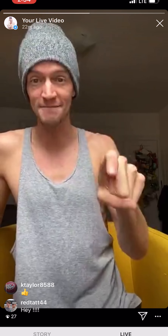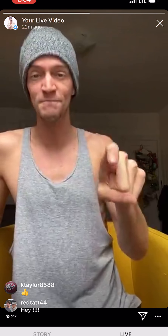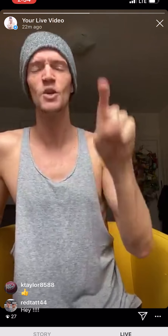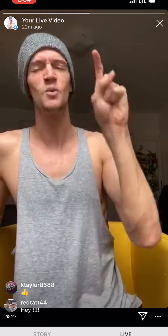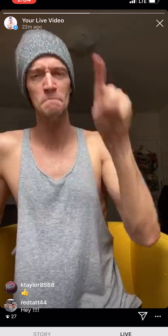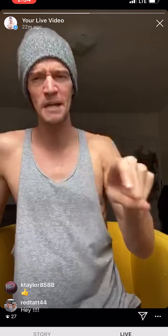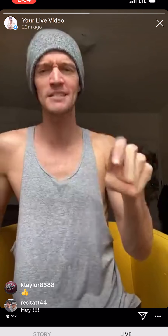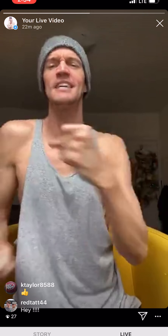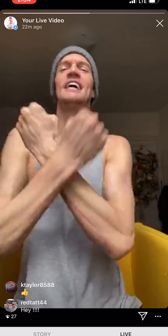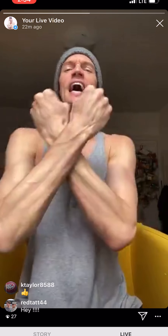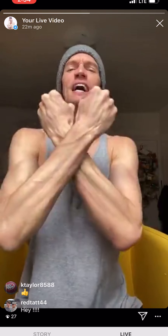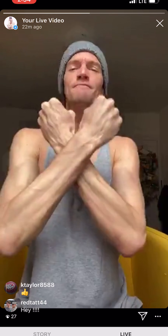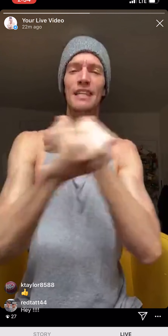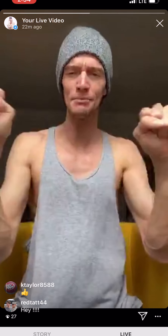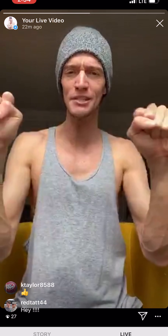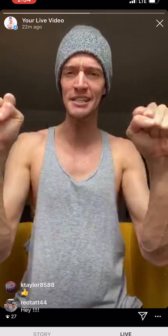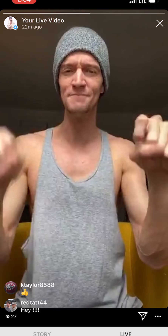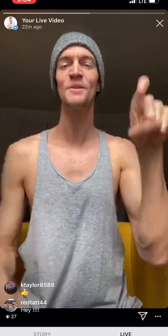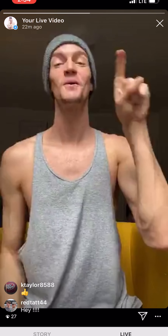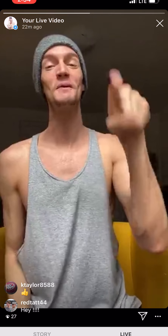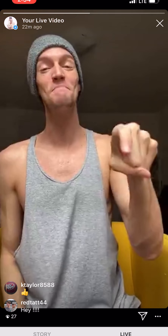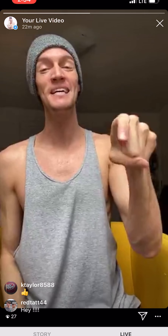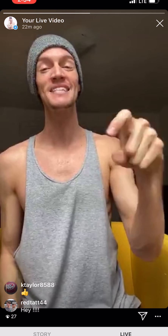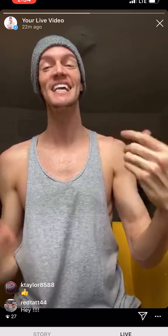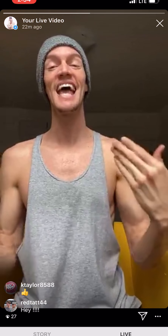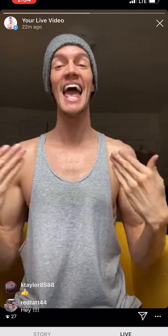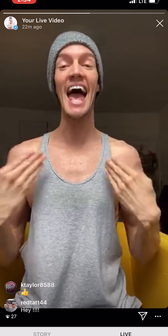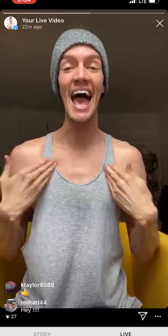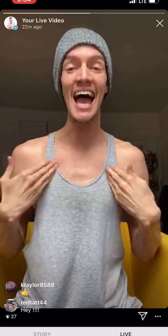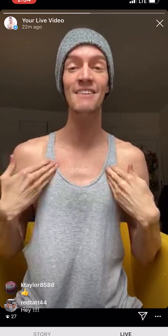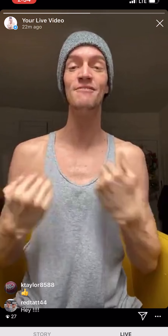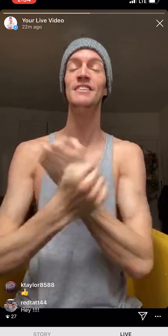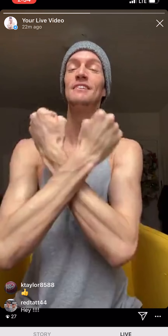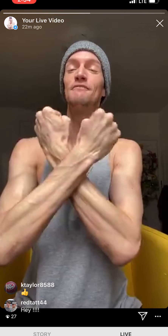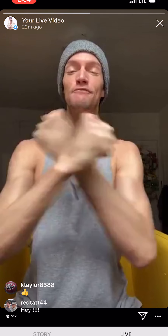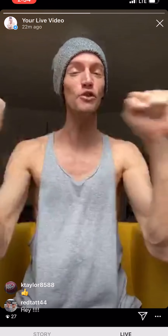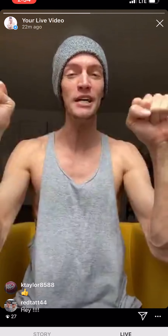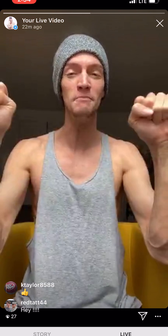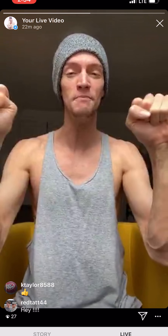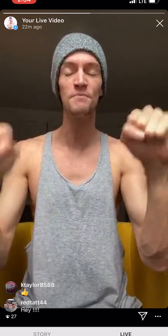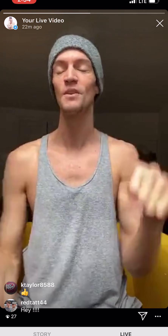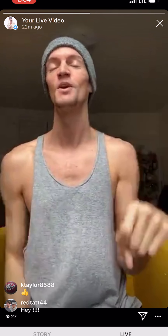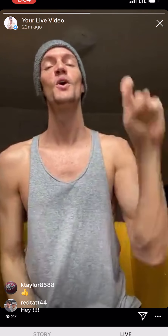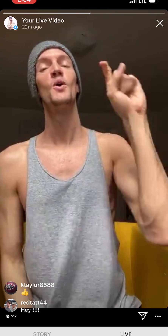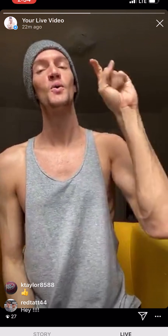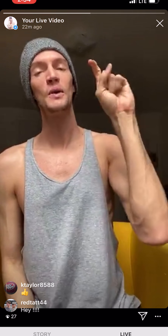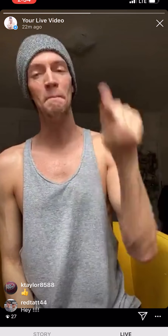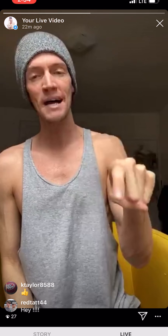We must have liberty. We must have freedom. We must